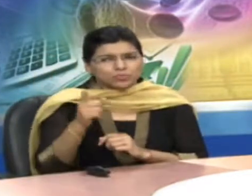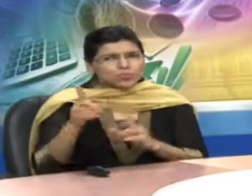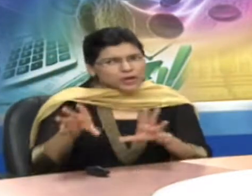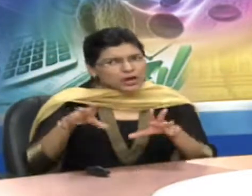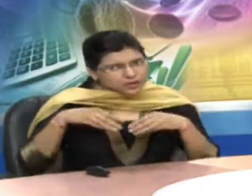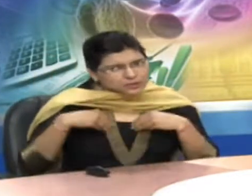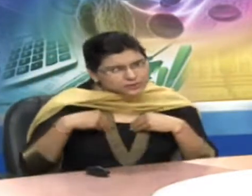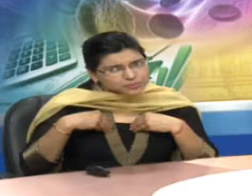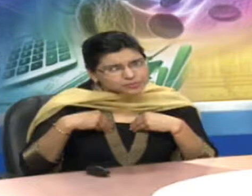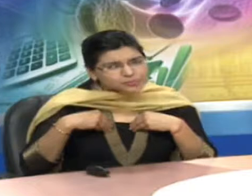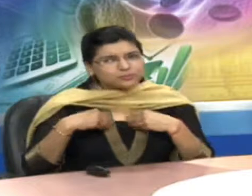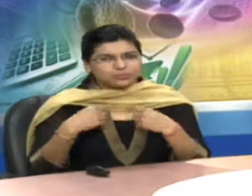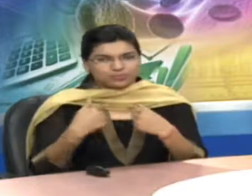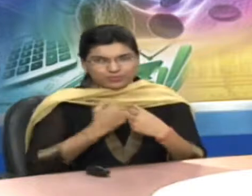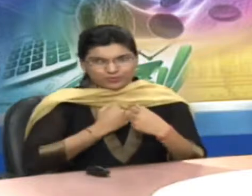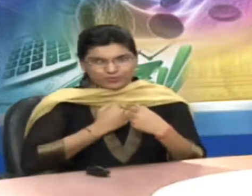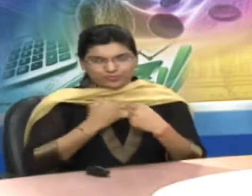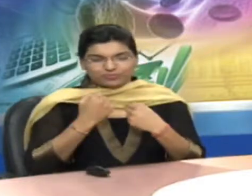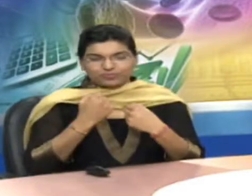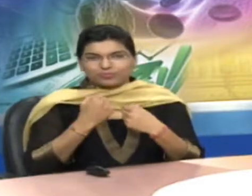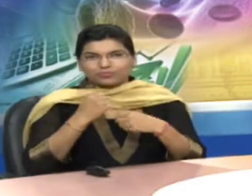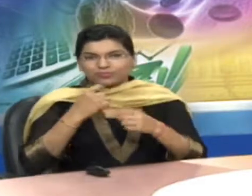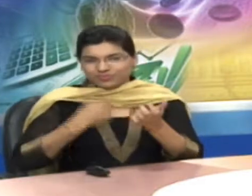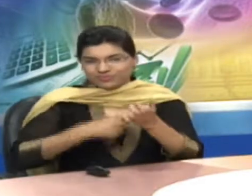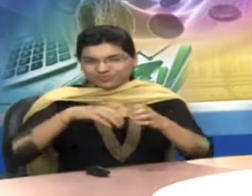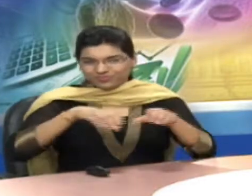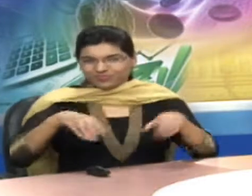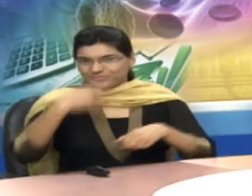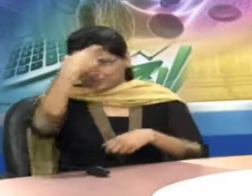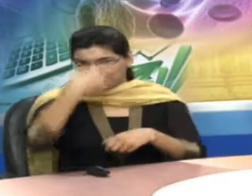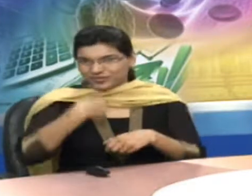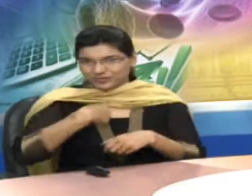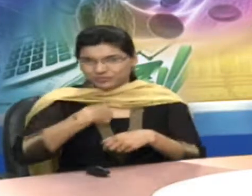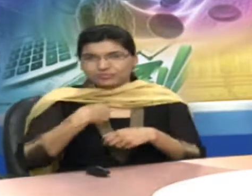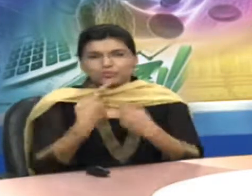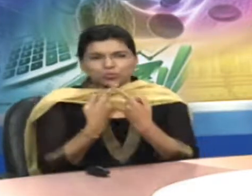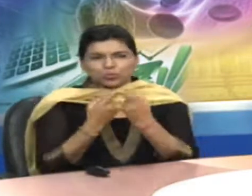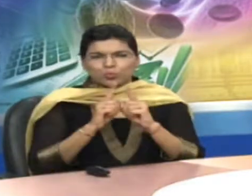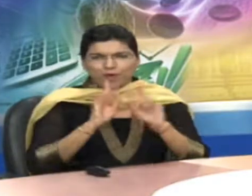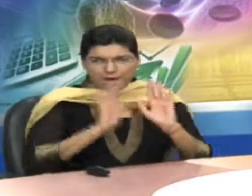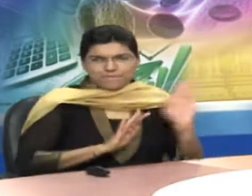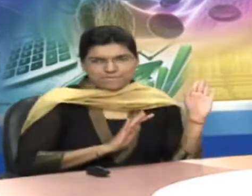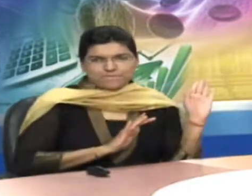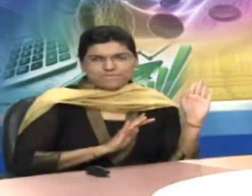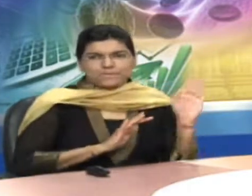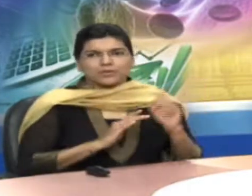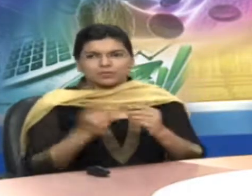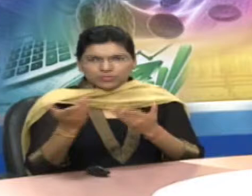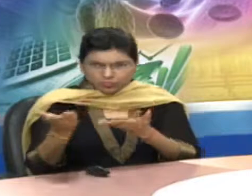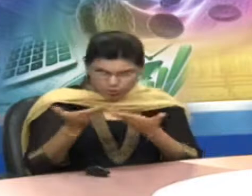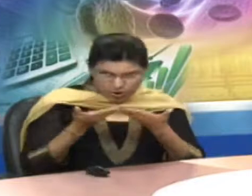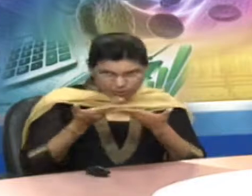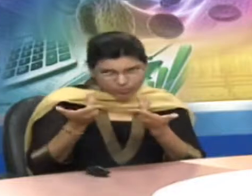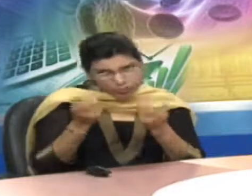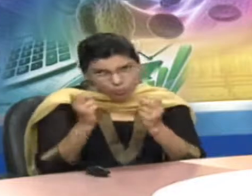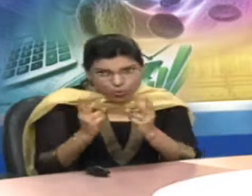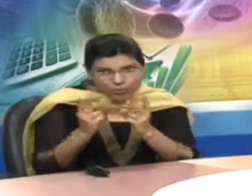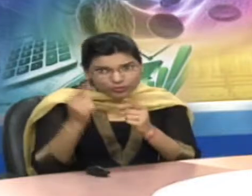nice couple like you out into the rain at this time at 1 o'clock in the morning. So would